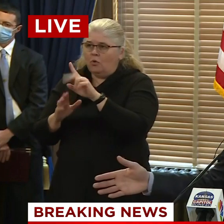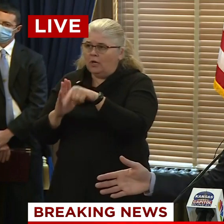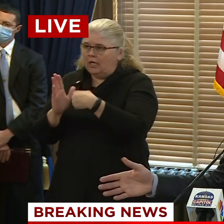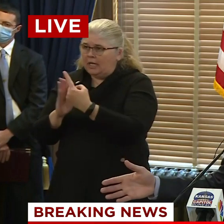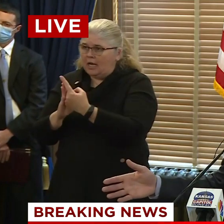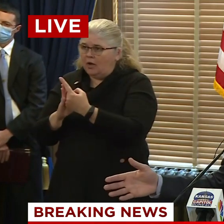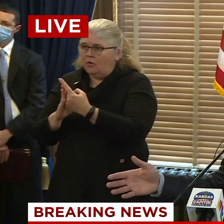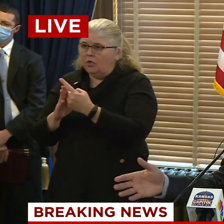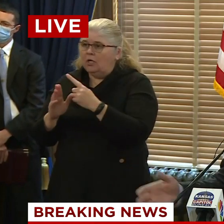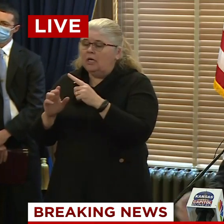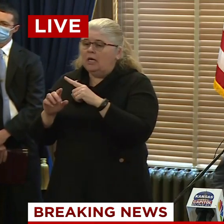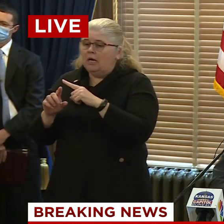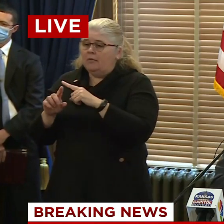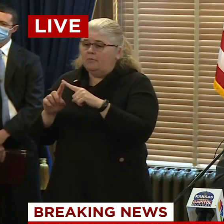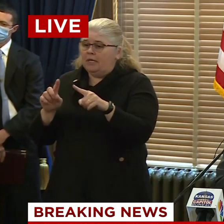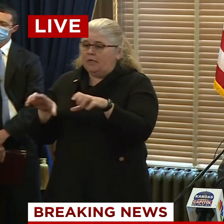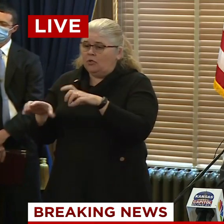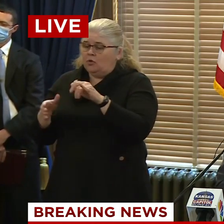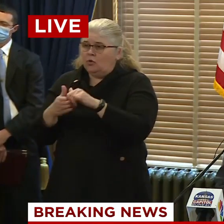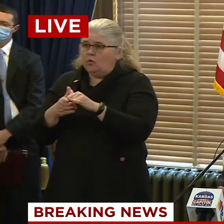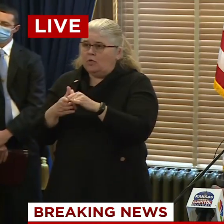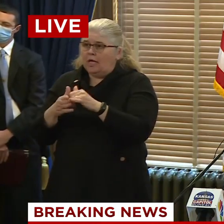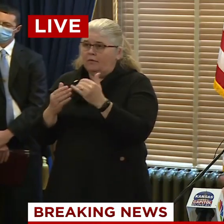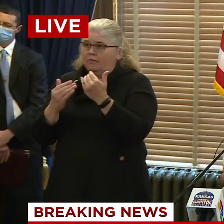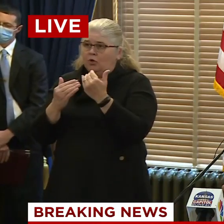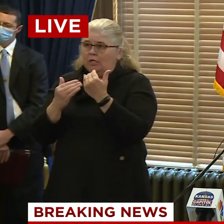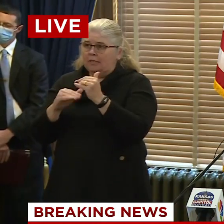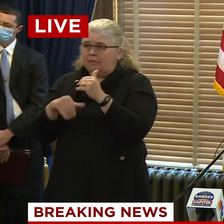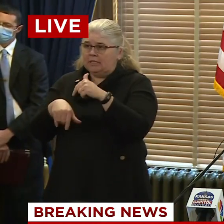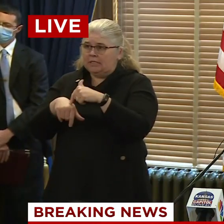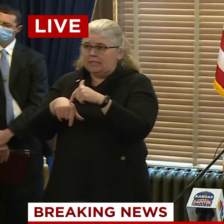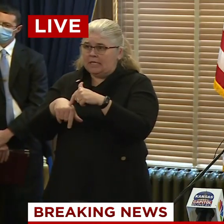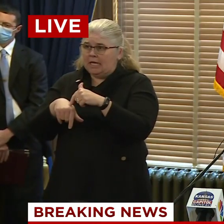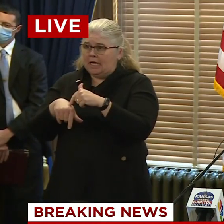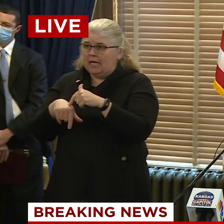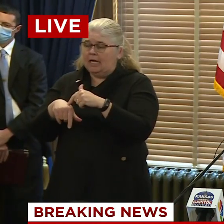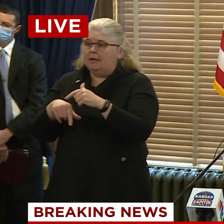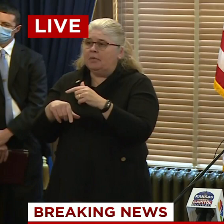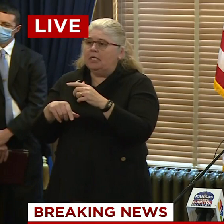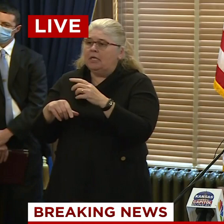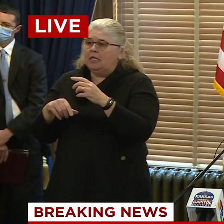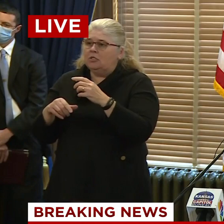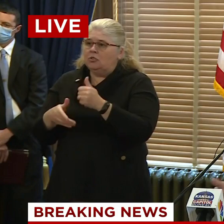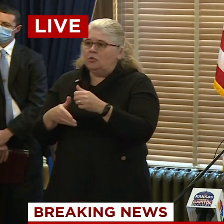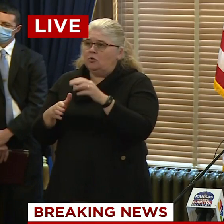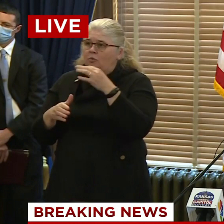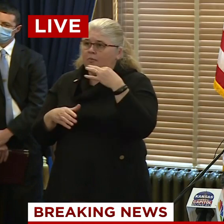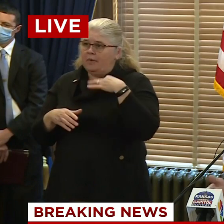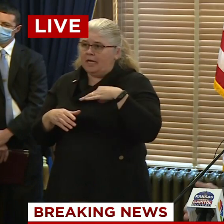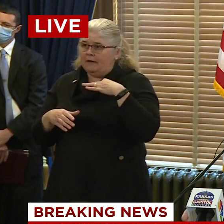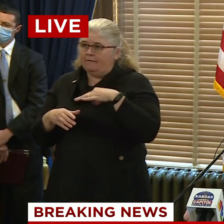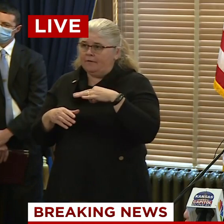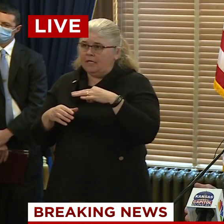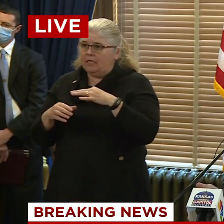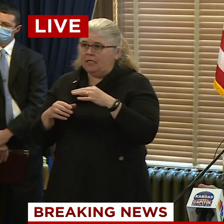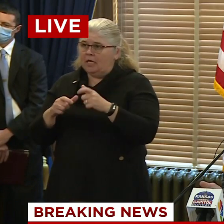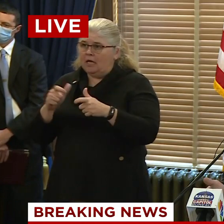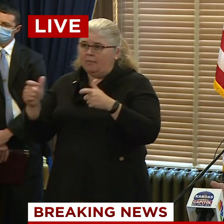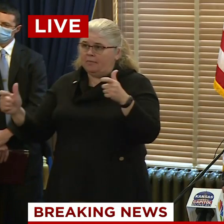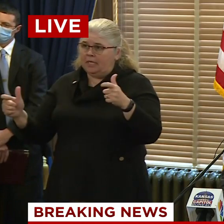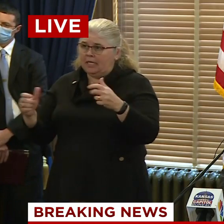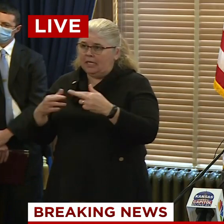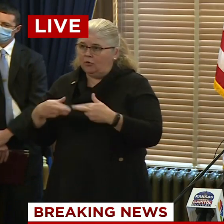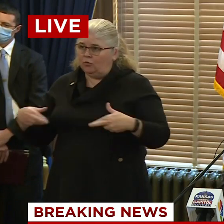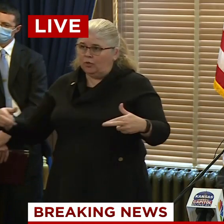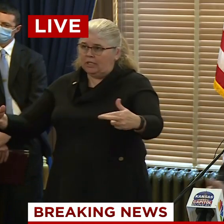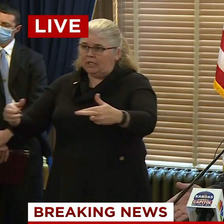balance throughout the region. So we only needed it for about an hour and a half today, and that's how long it happened. We hope that that is the end of